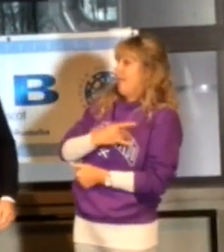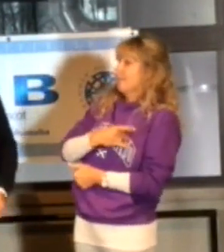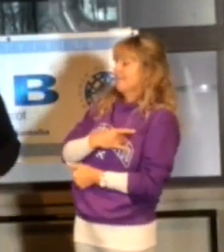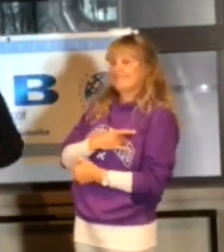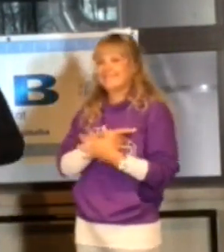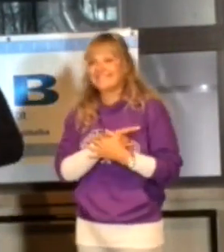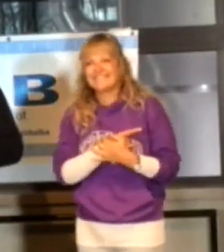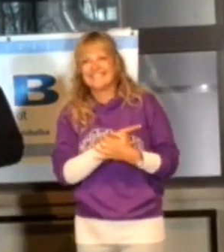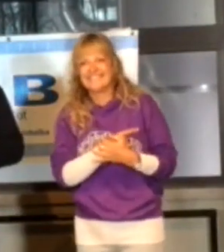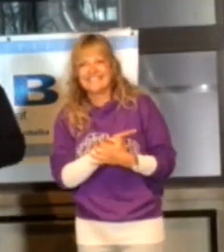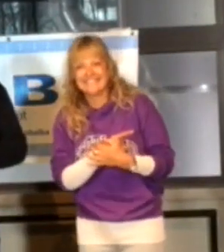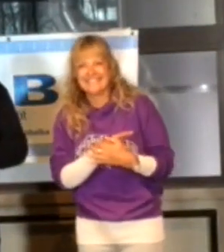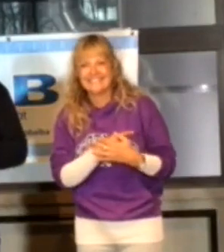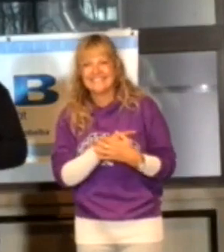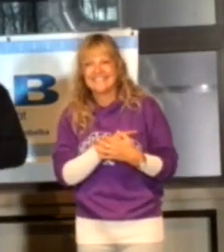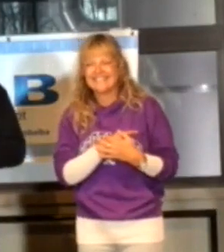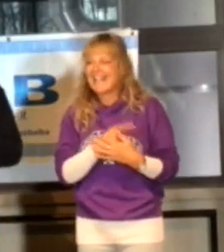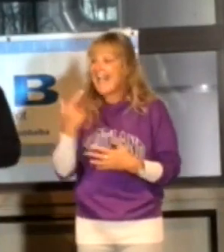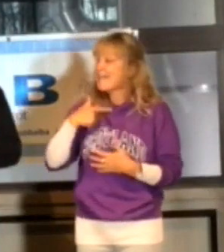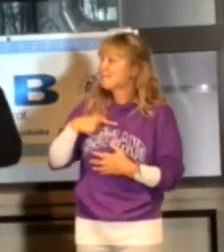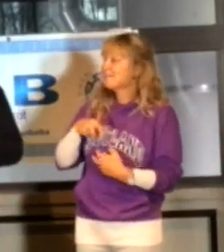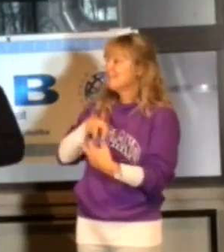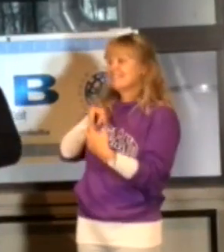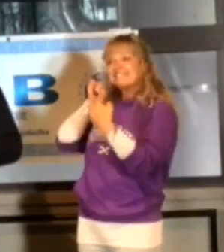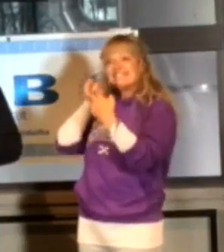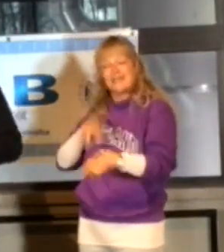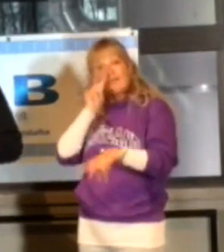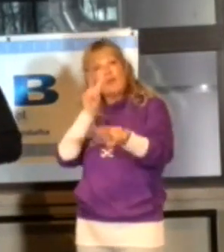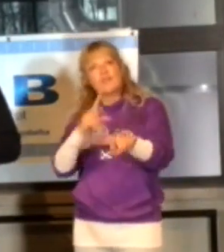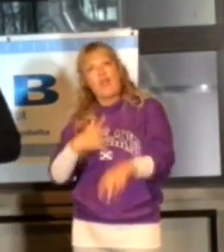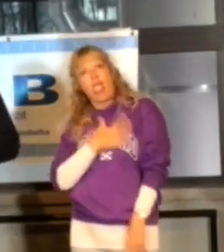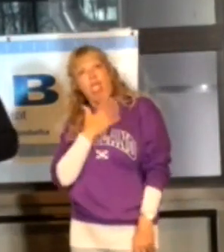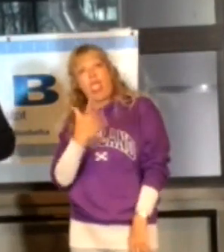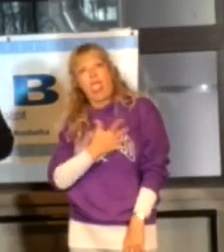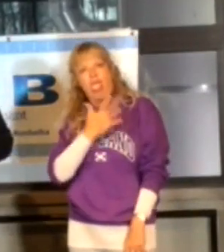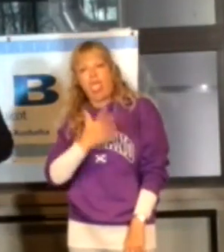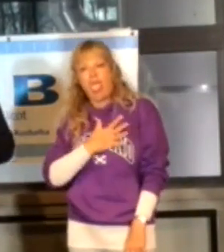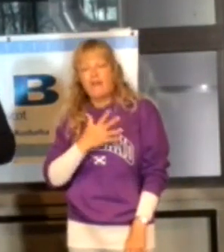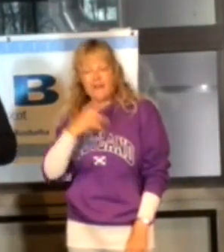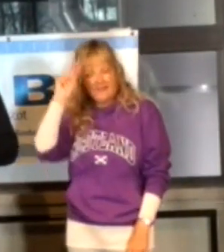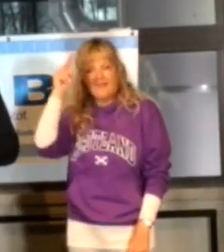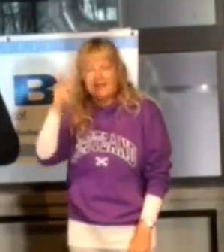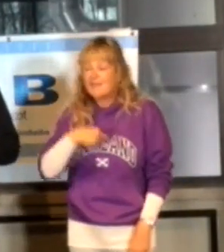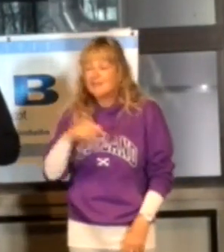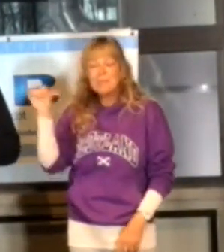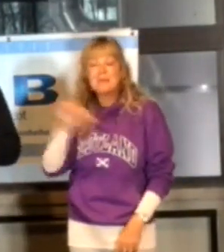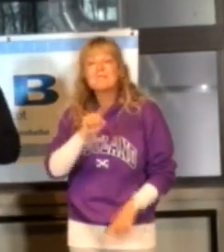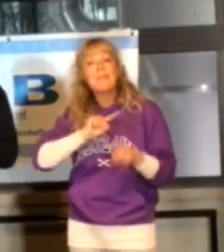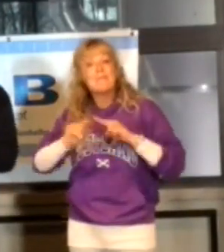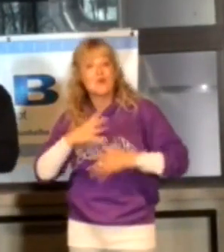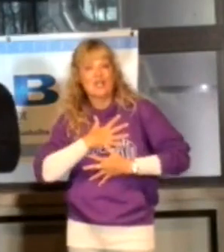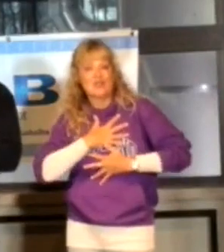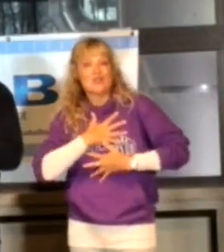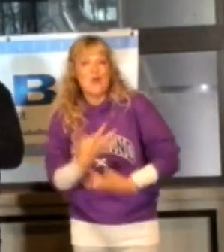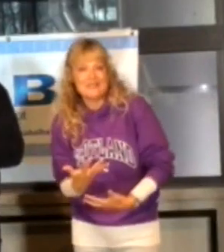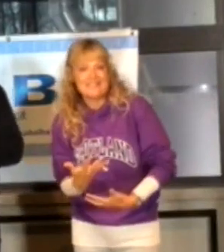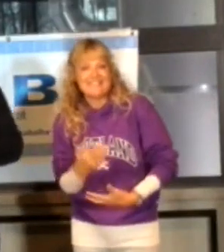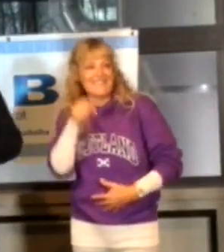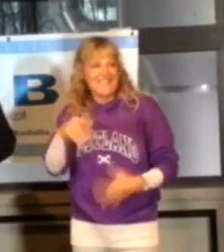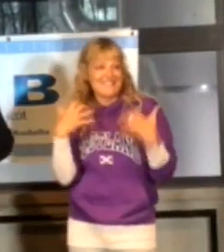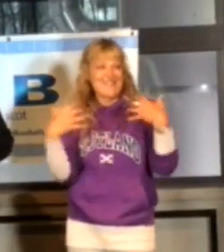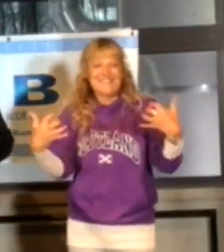who I've been sitting in awe watching her. She must be the most exhausted member of this audience